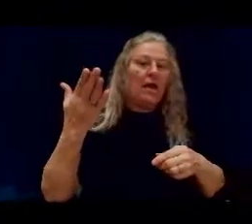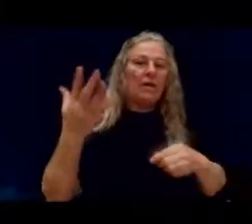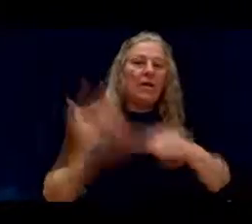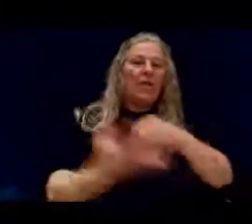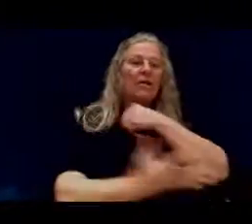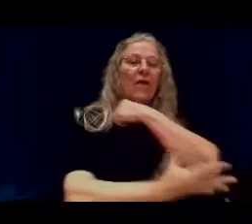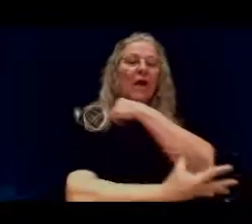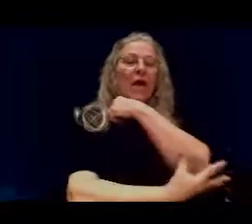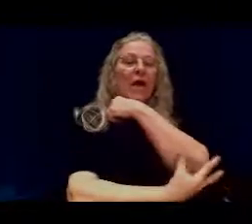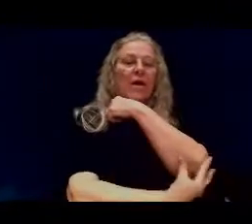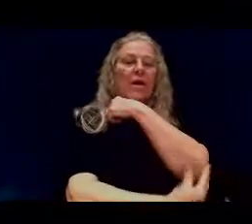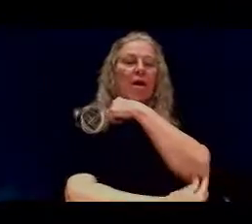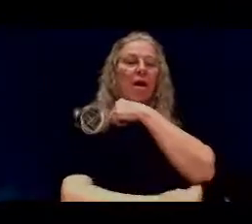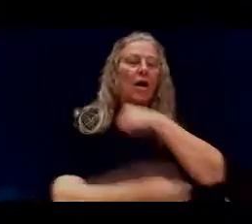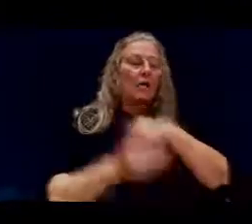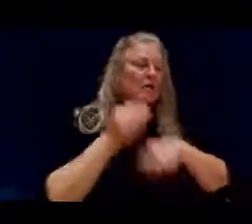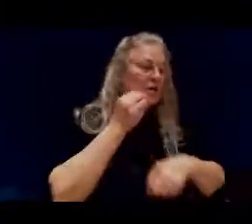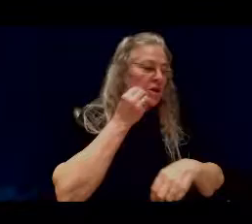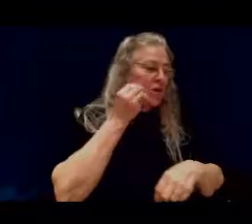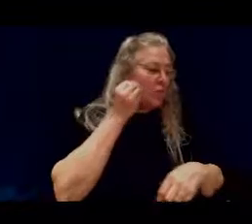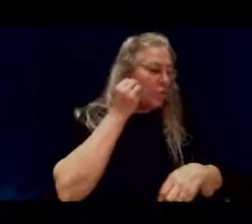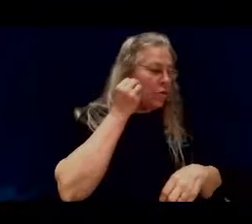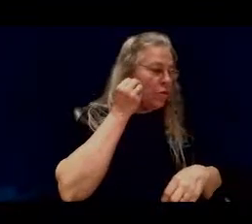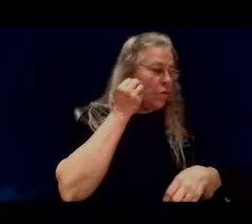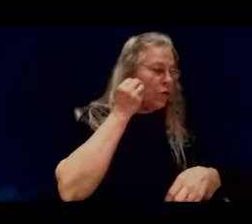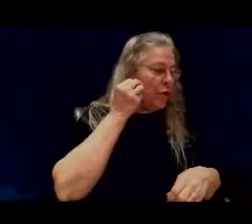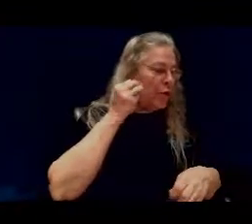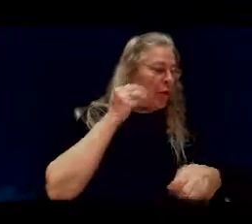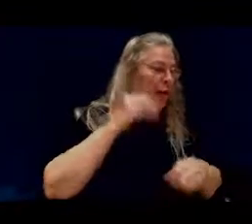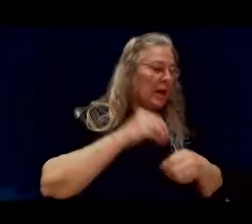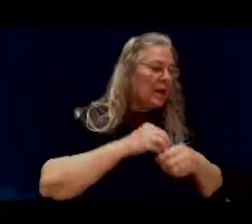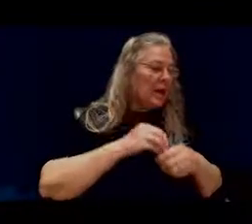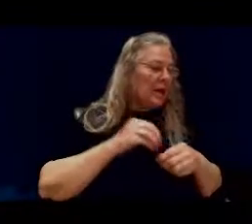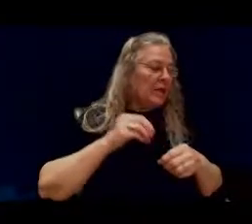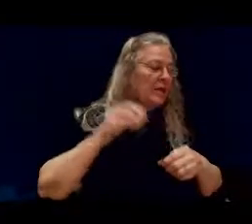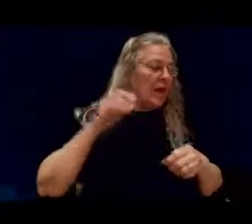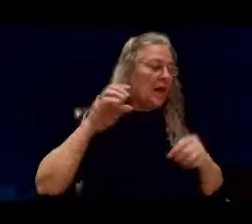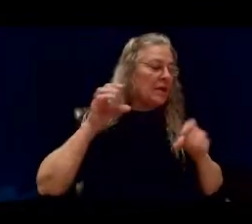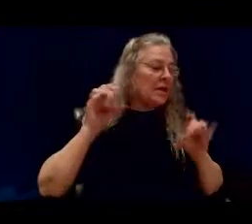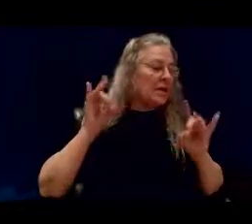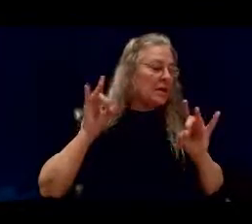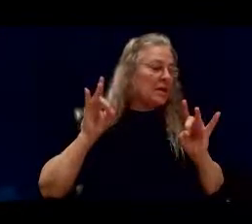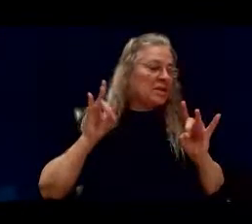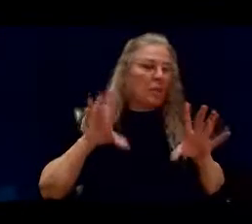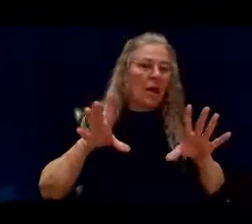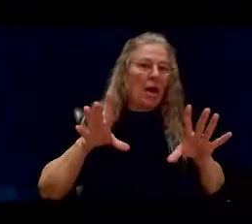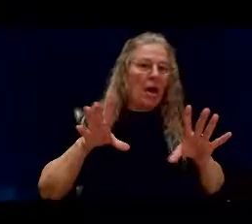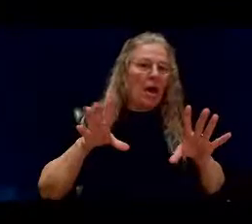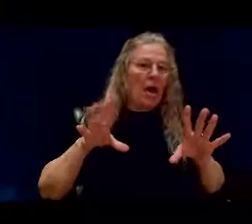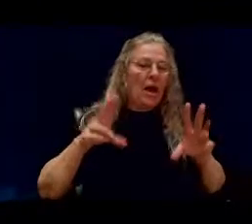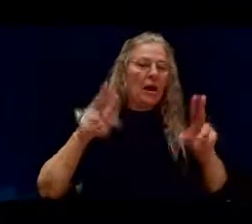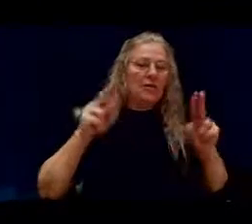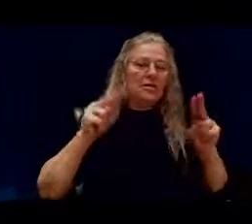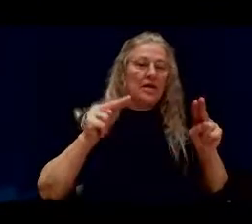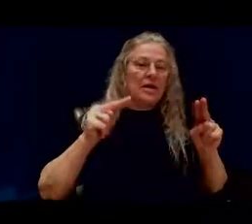beheld thy cottage home in that despised